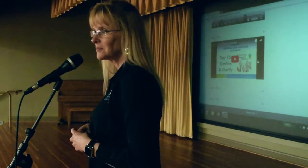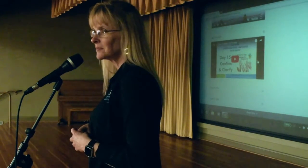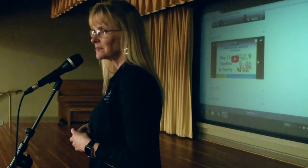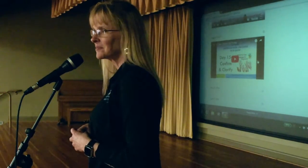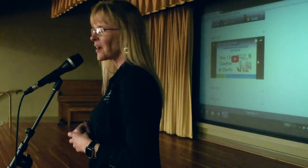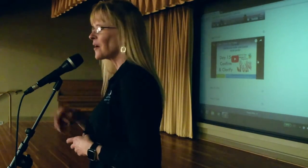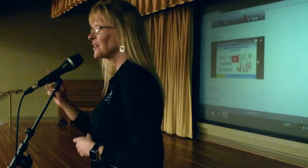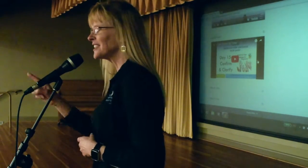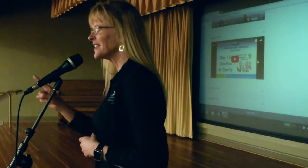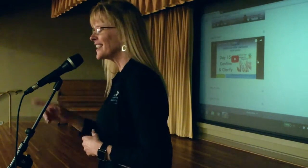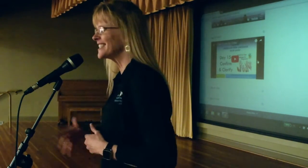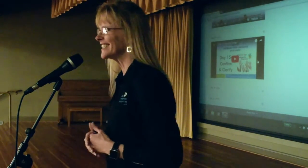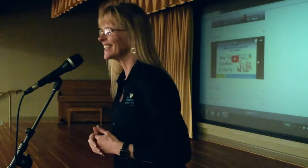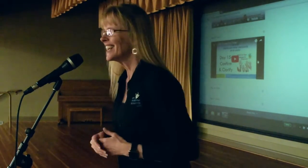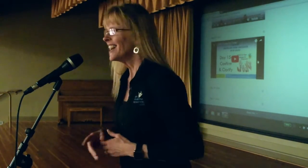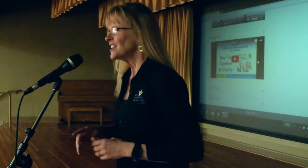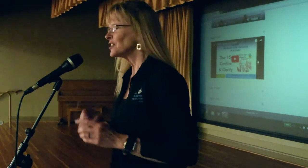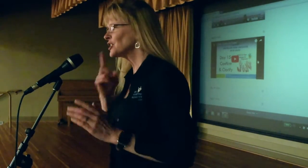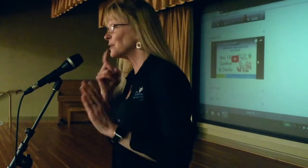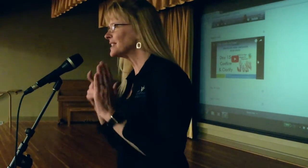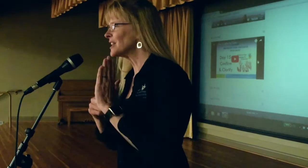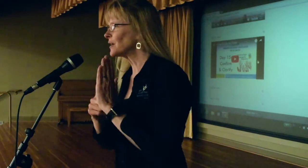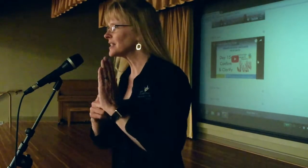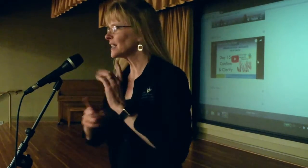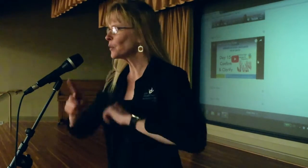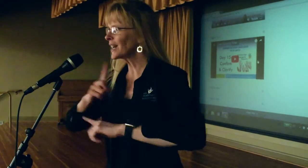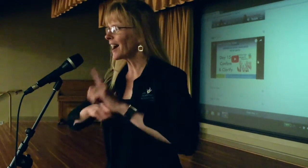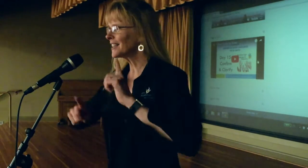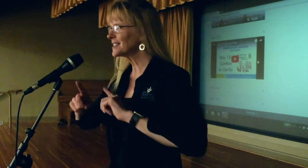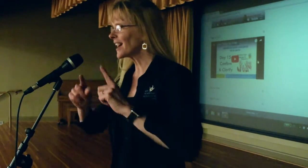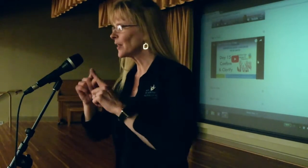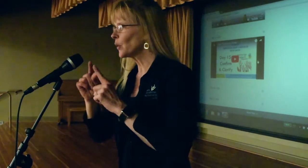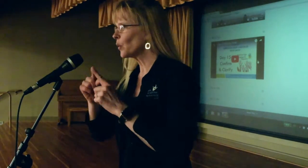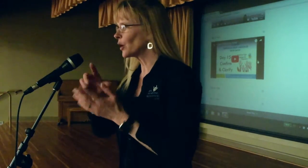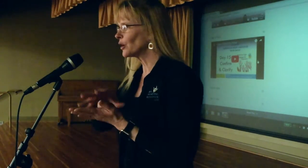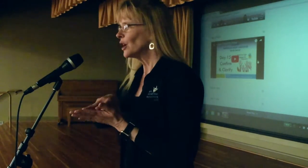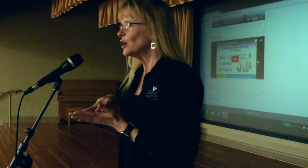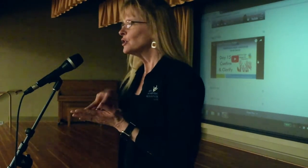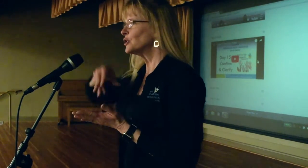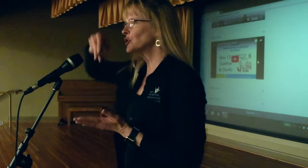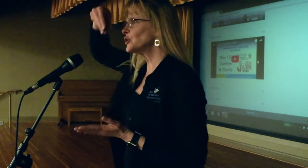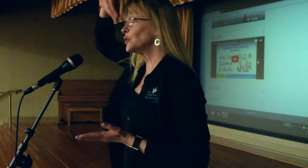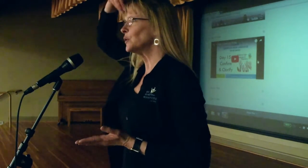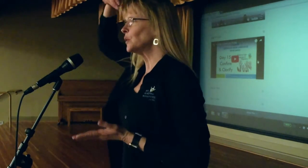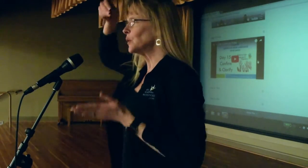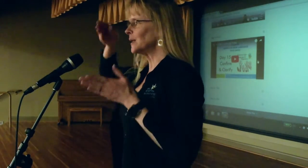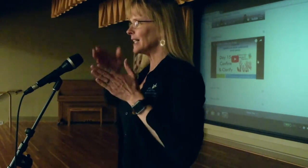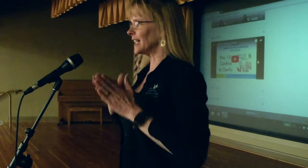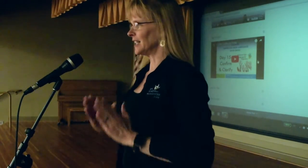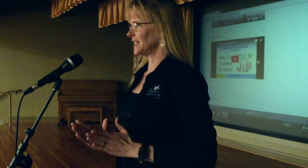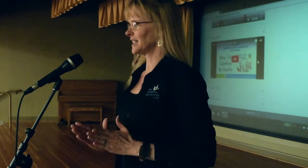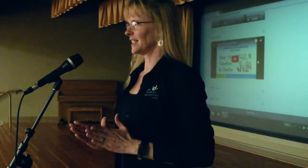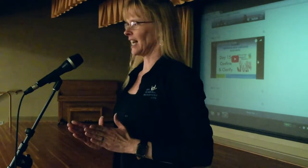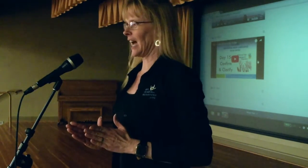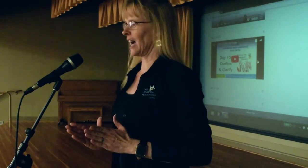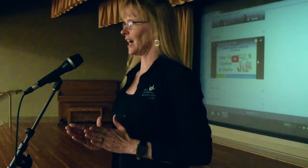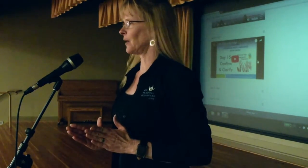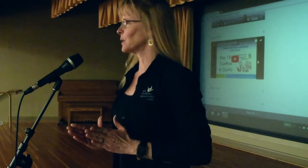all the way. Oh, good question. So she was noticing when I signed the word student, I